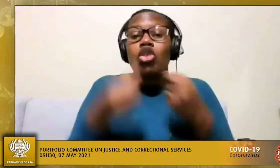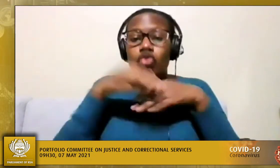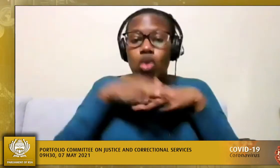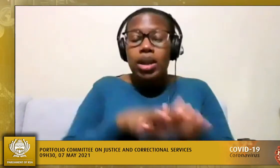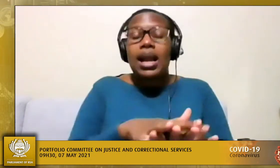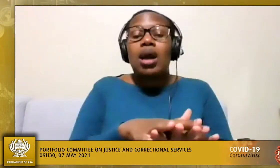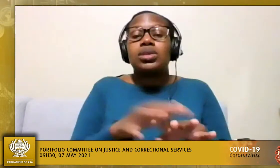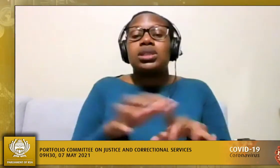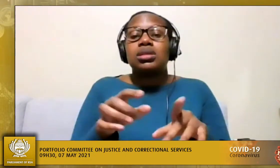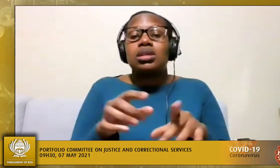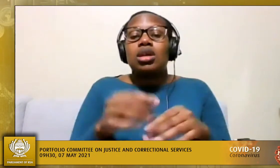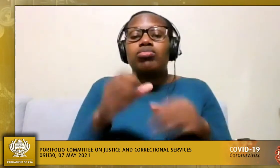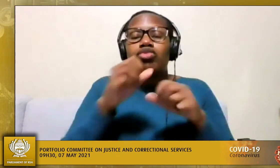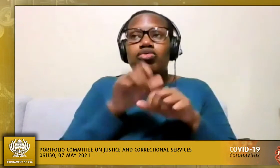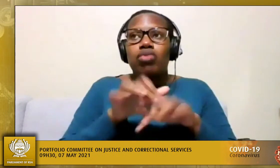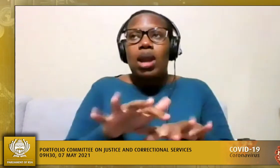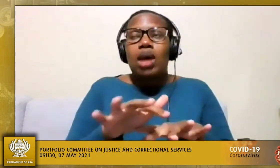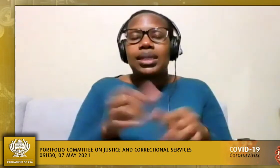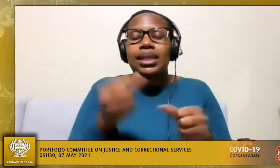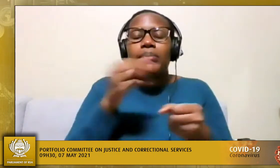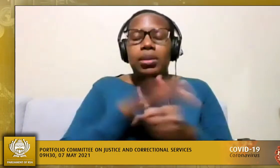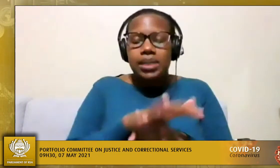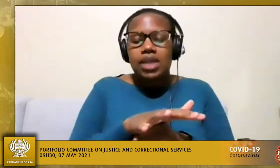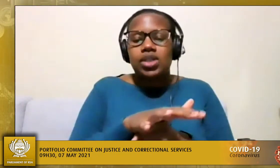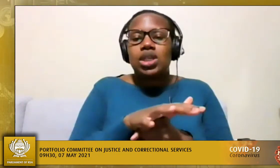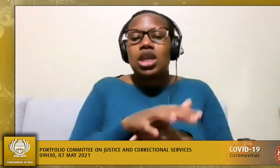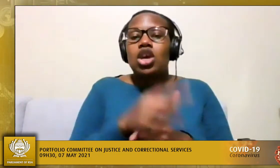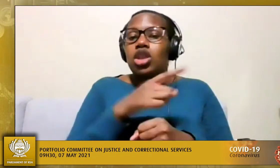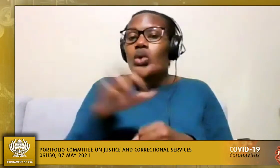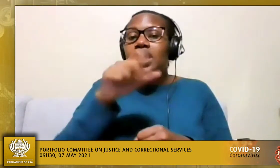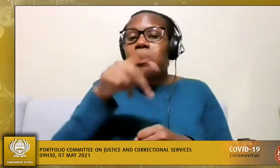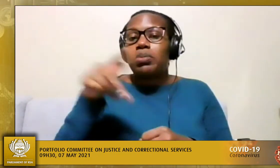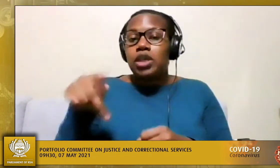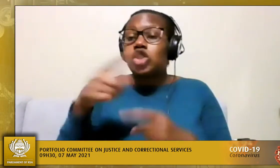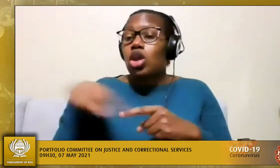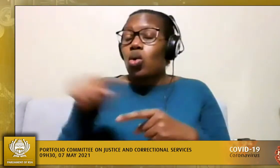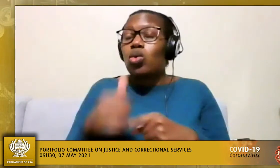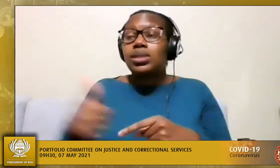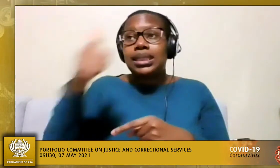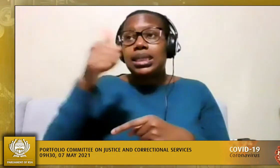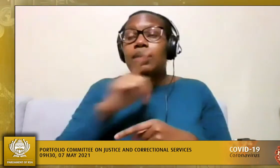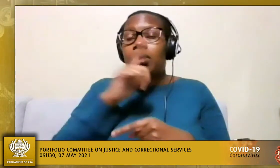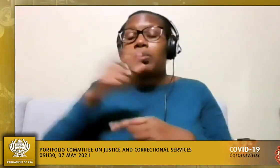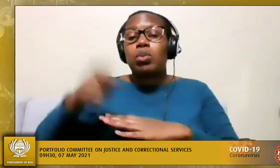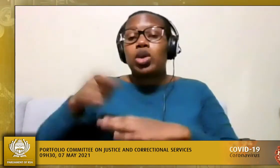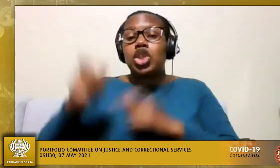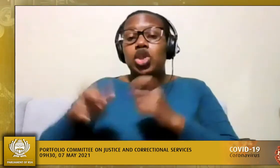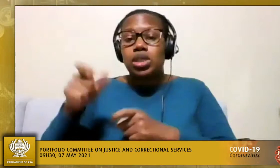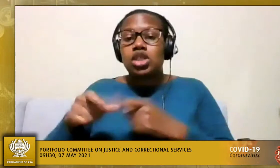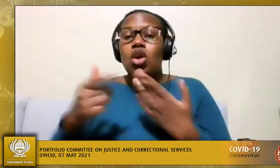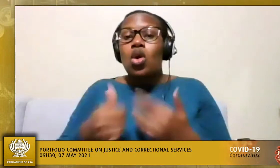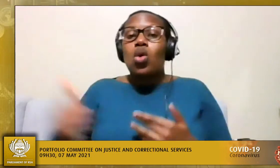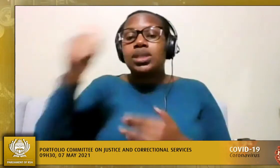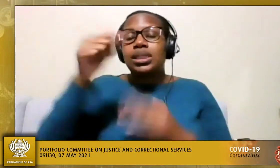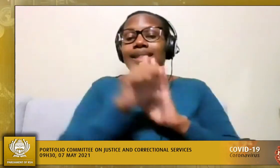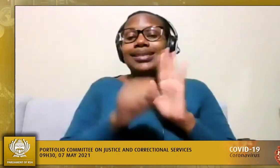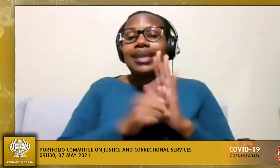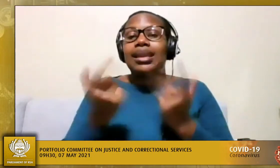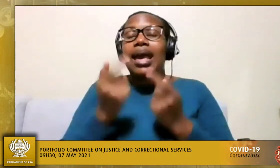implementation of this initiative and they are all on spp in other words senior probably persecuted or senior State Advocate level